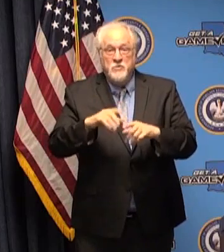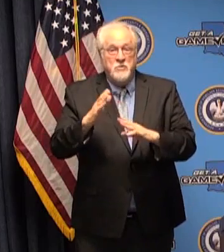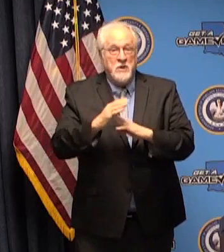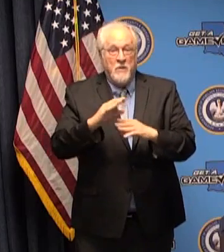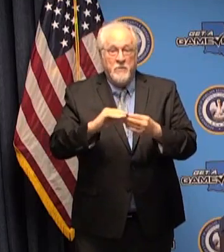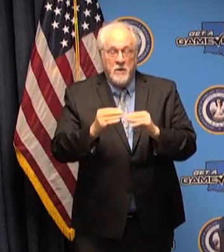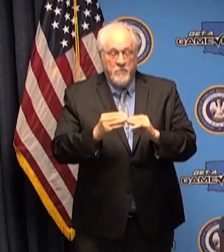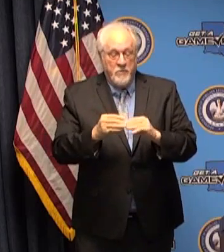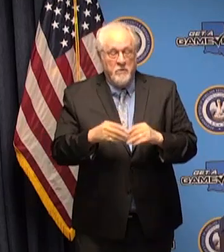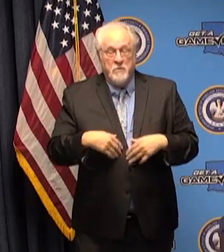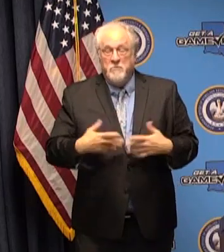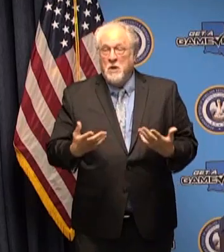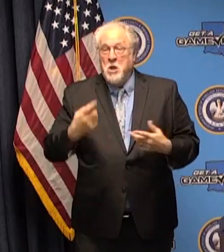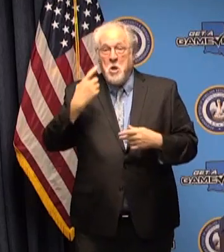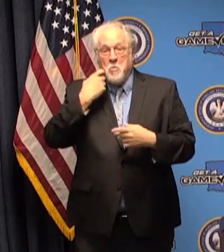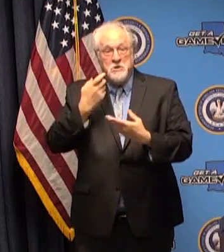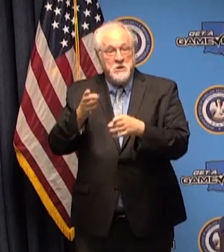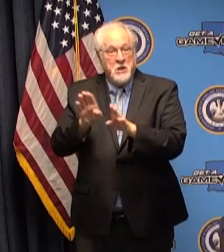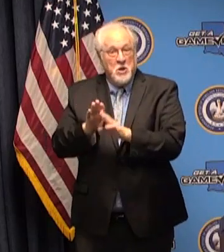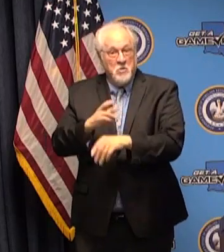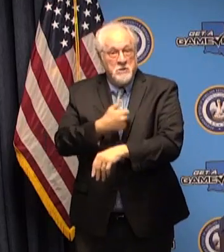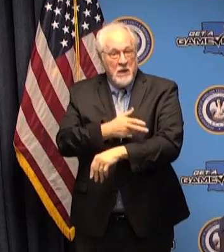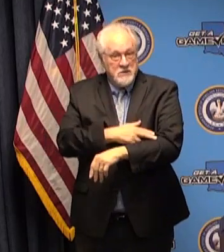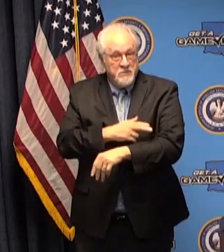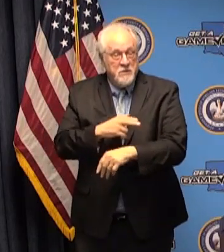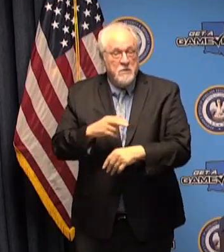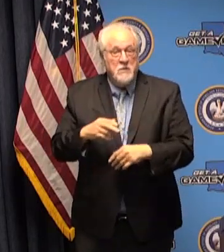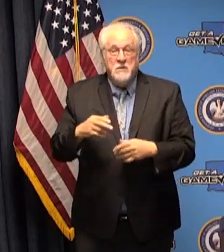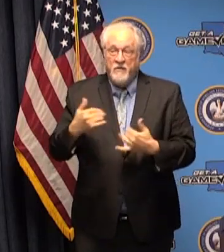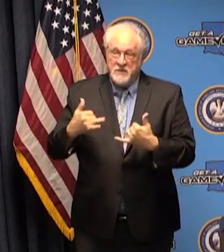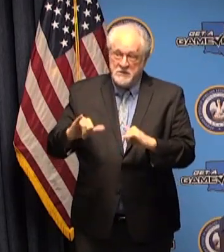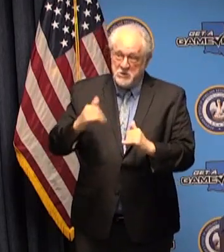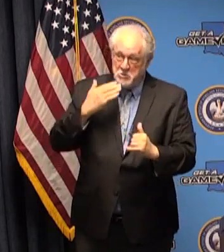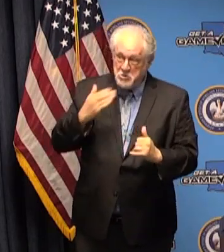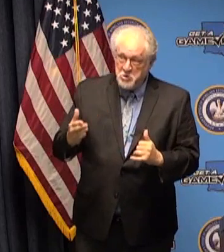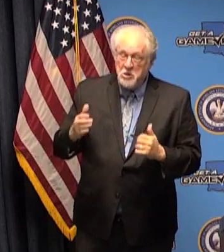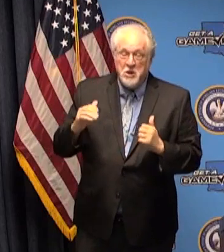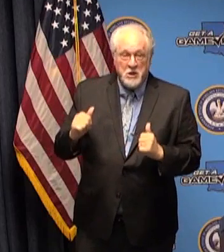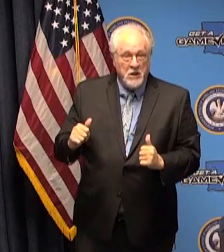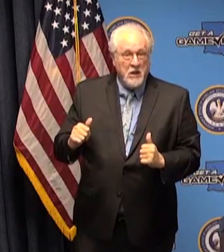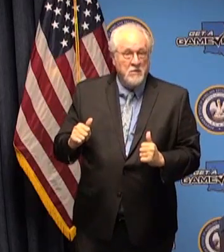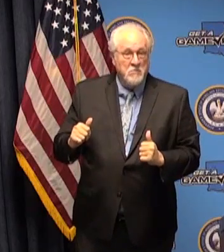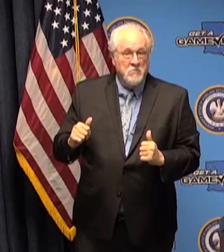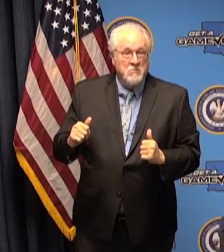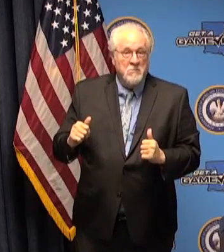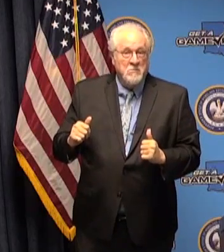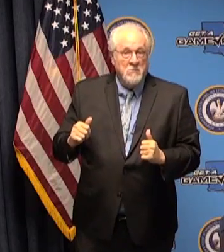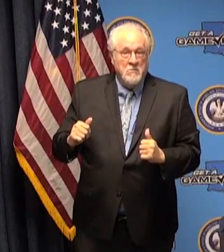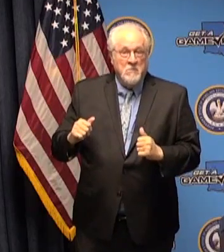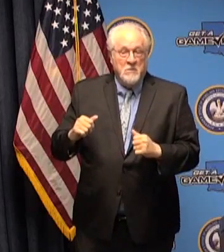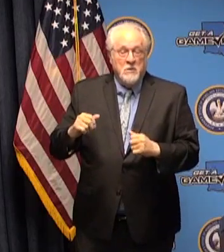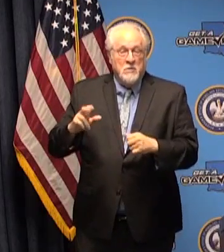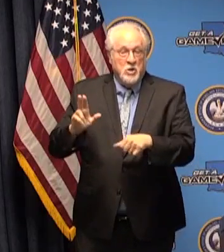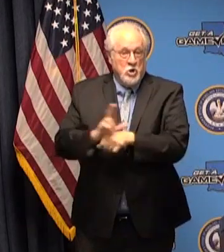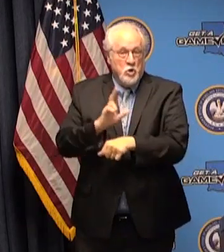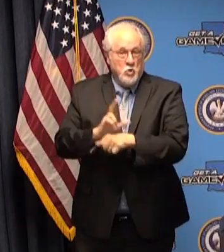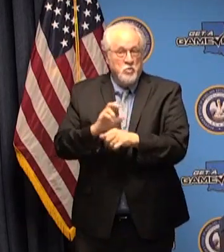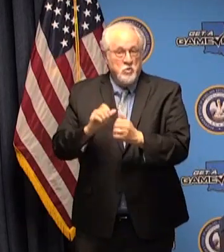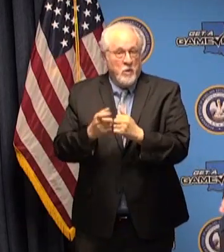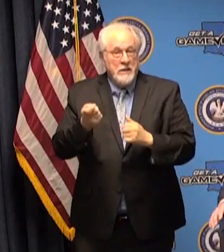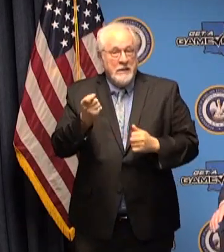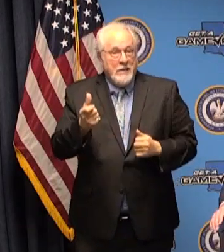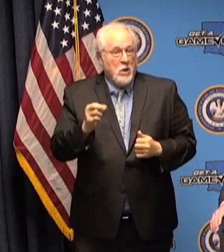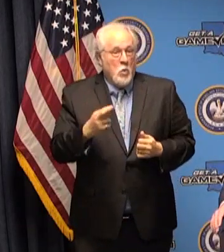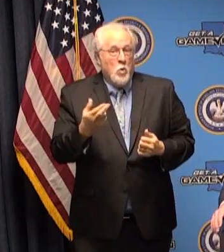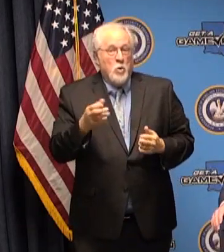a recently closed hospital that is still in good condition and can be occupied with